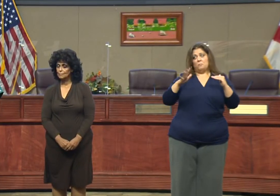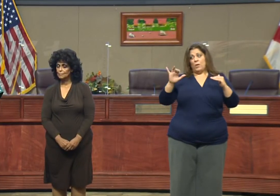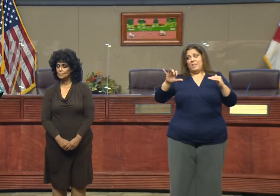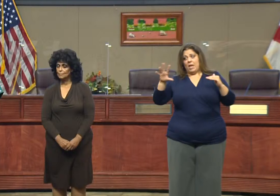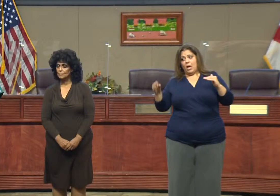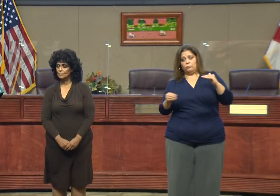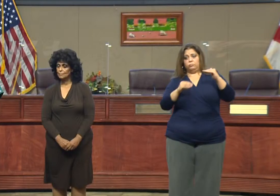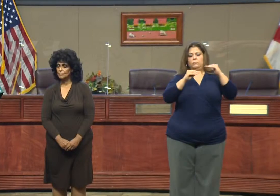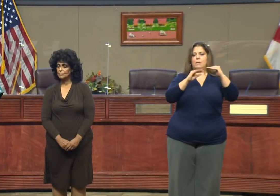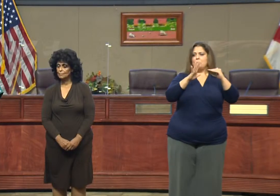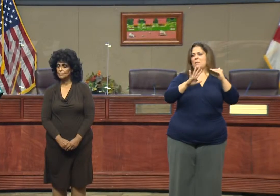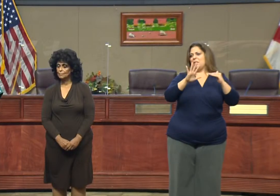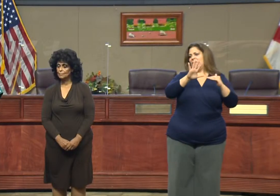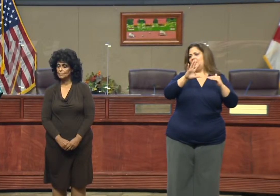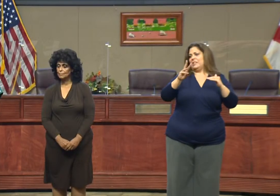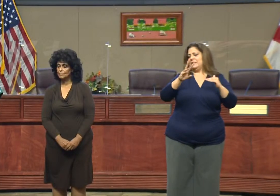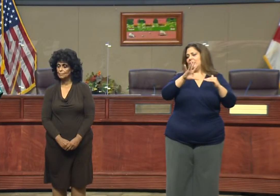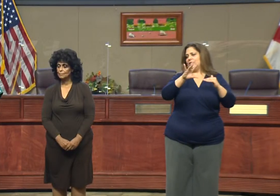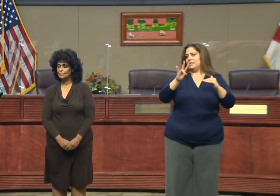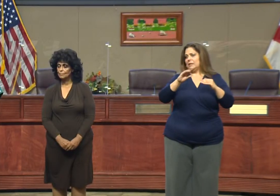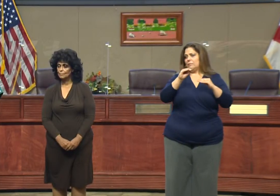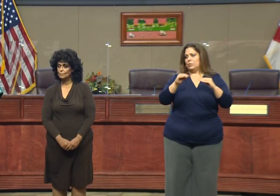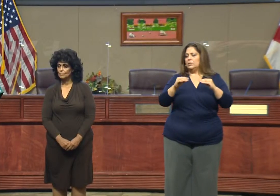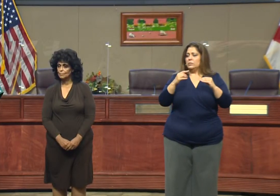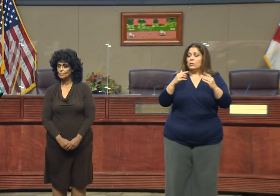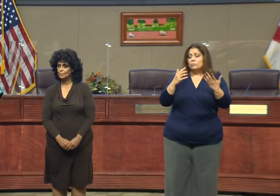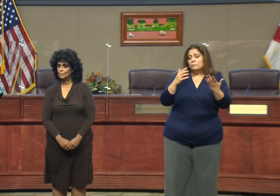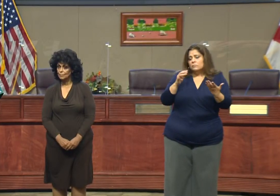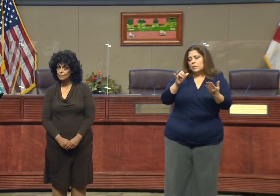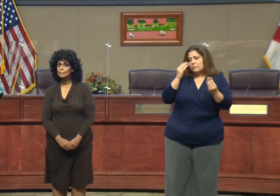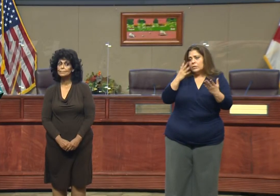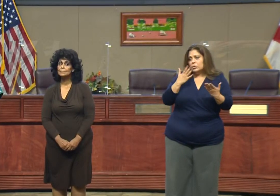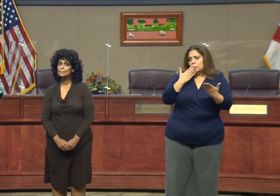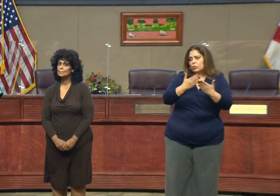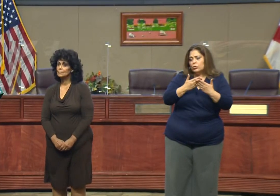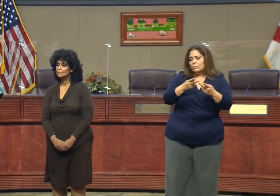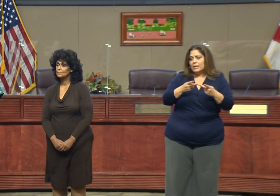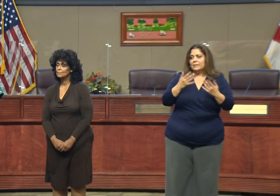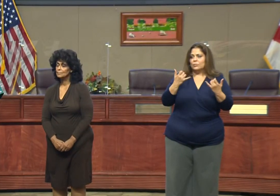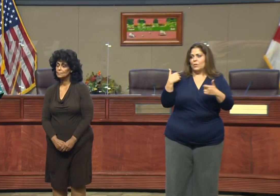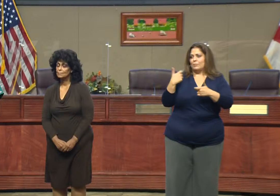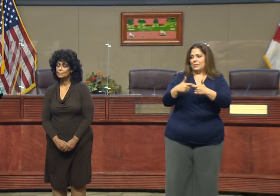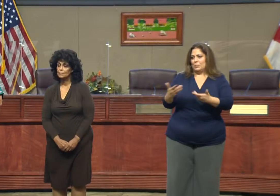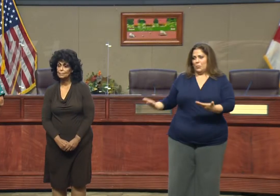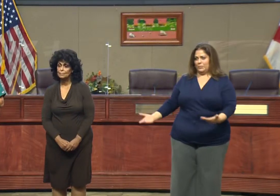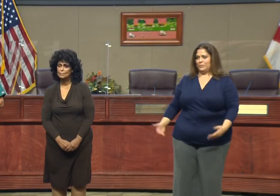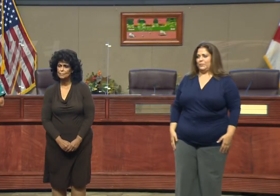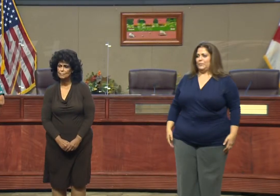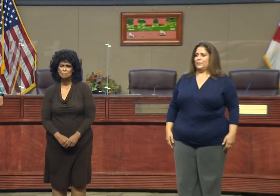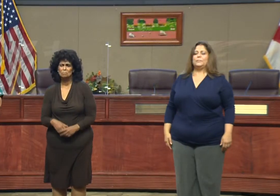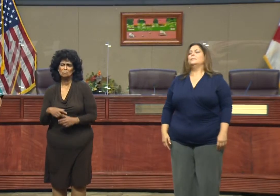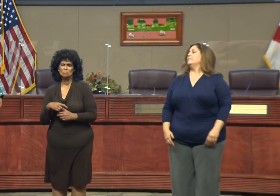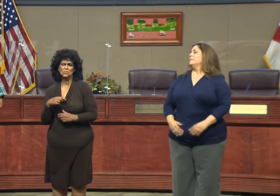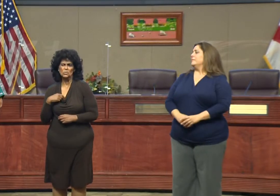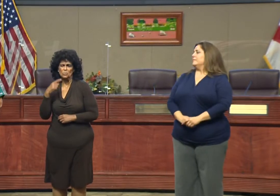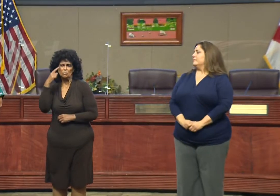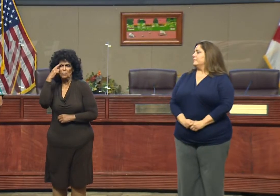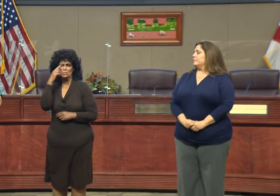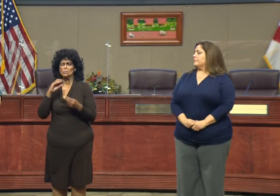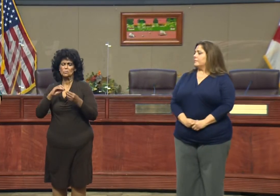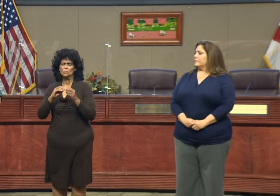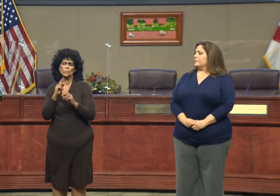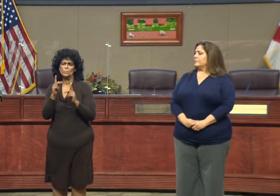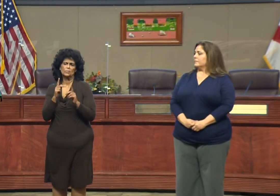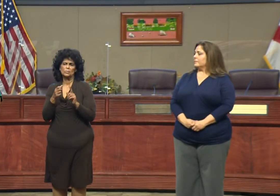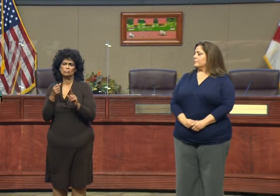that, we are in a good place. En español, yo no pienso que el número de casos se va a elevar mucho